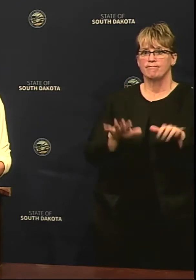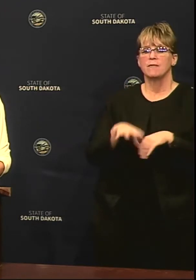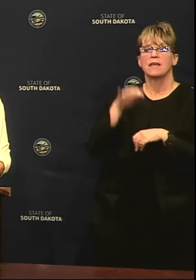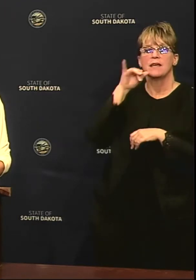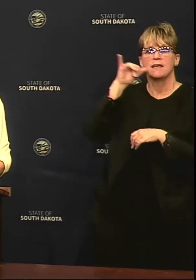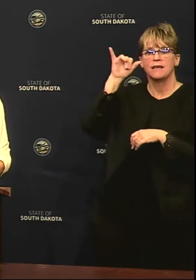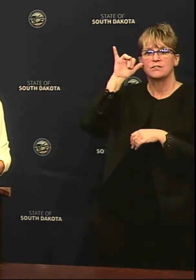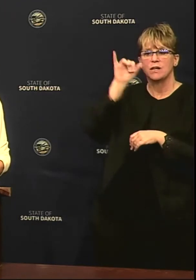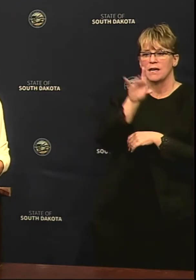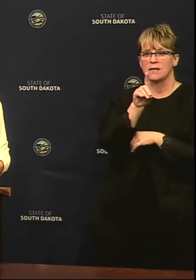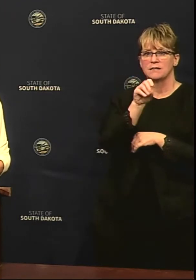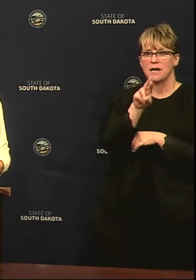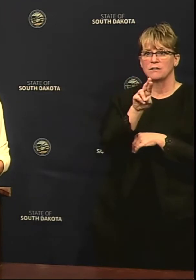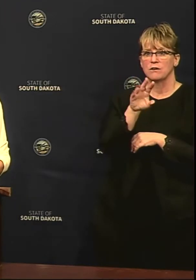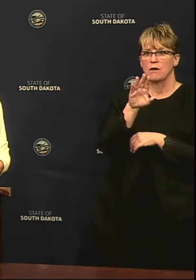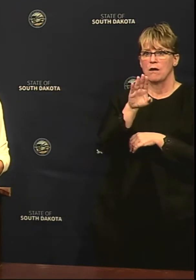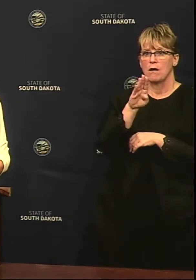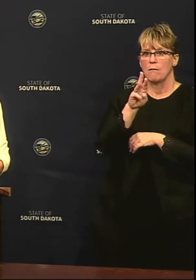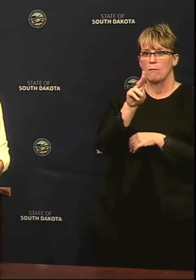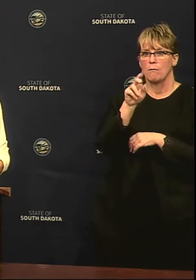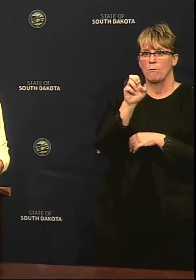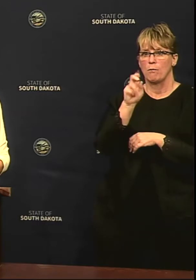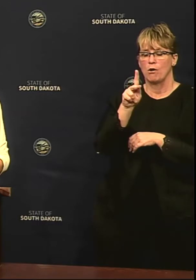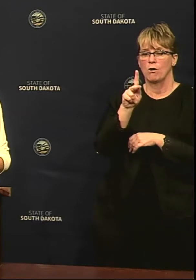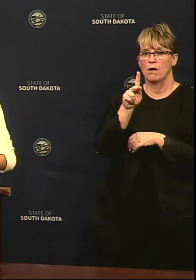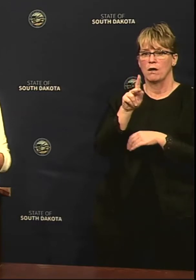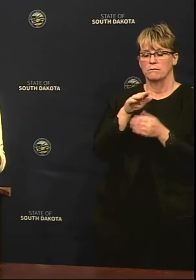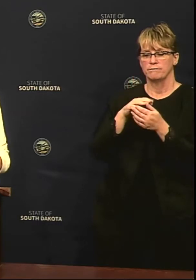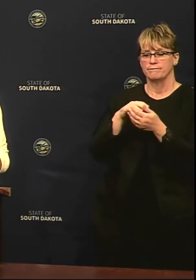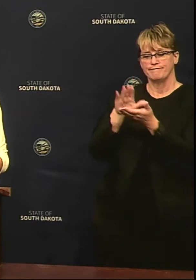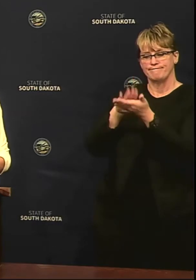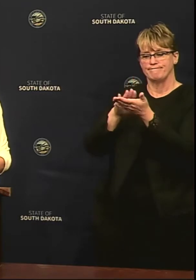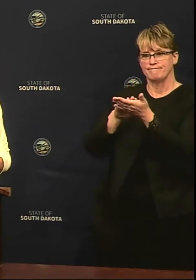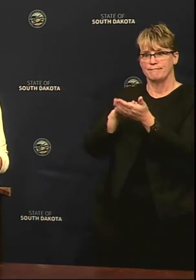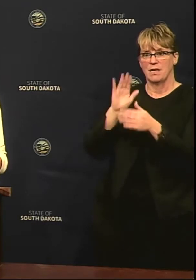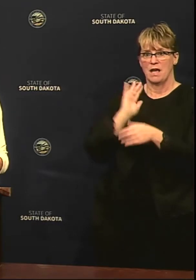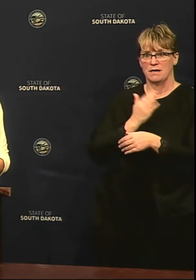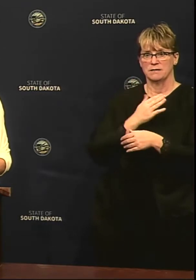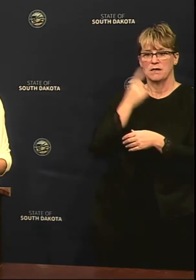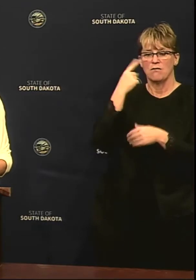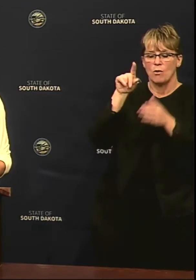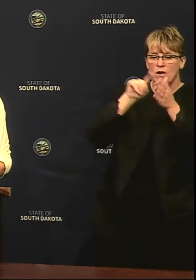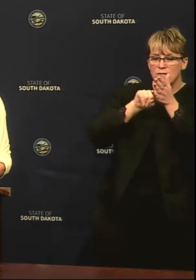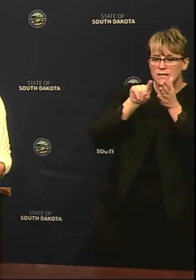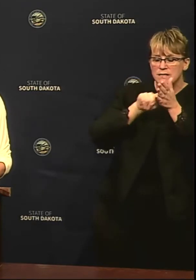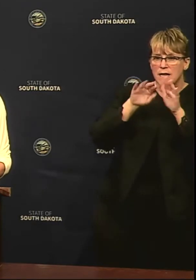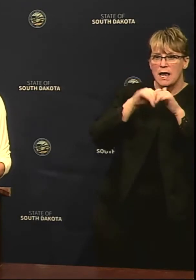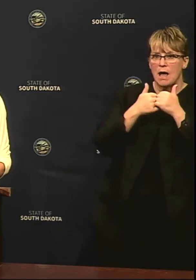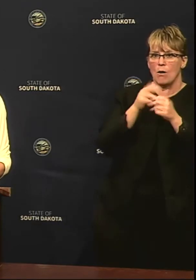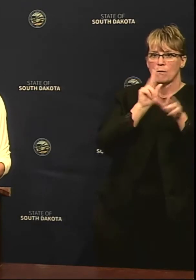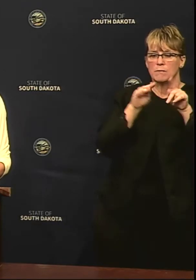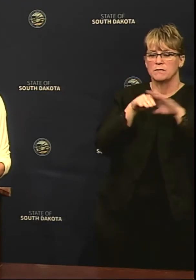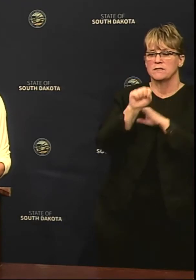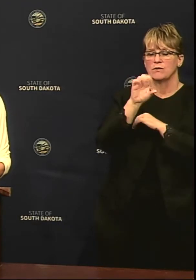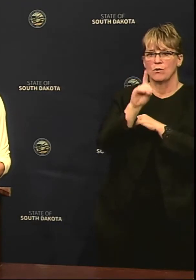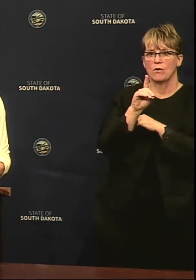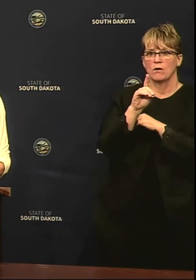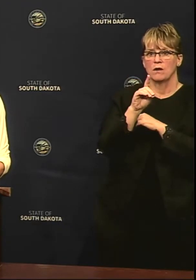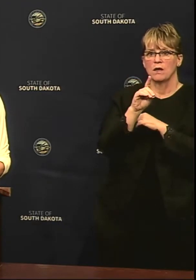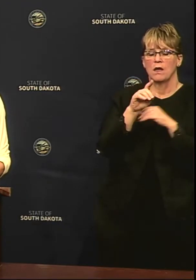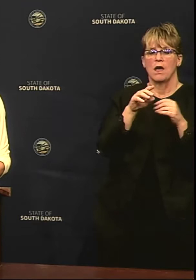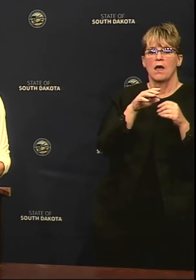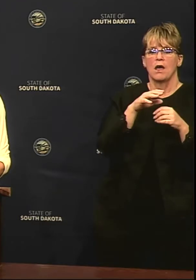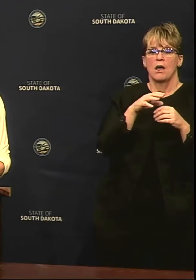Dr. Birx applauded us for our contact tracing that we're doing in the state by investigating how people have been in contact with